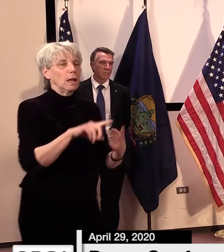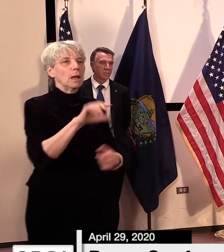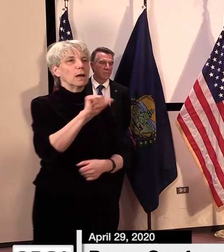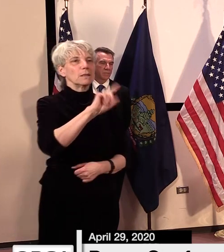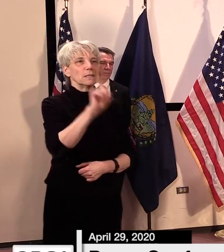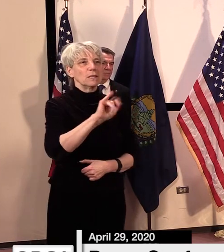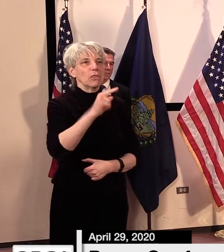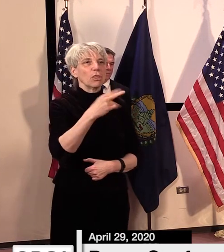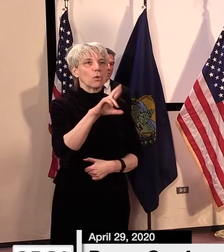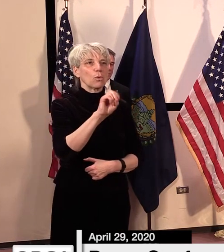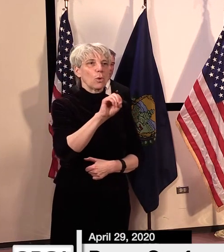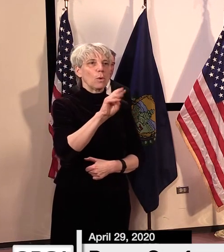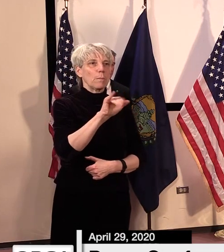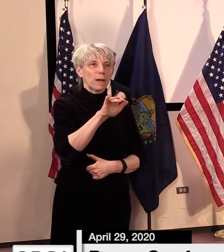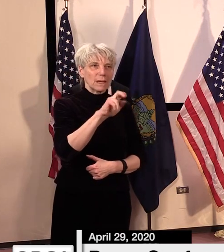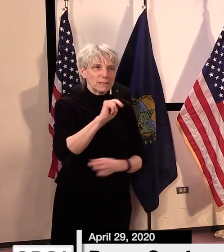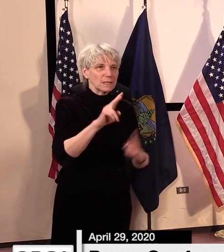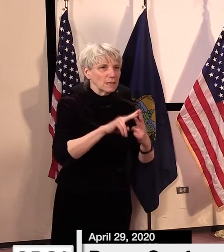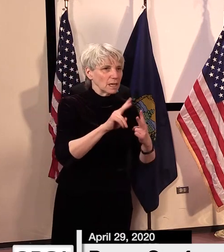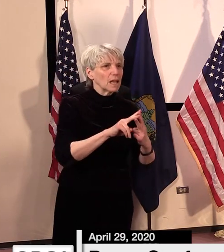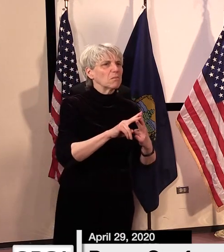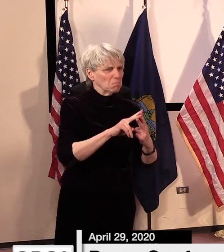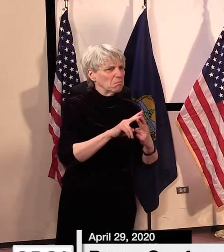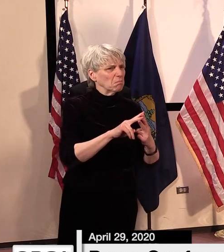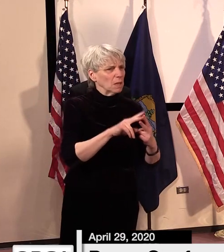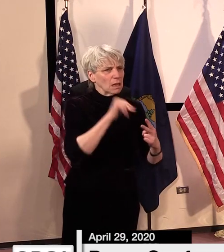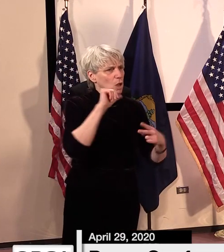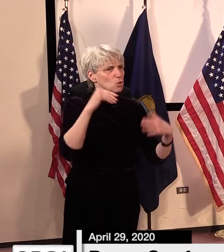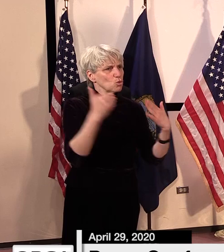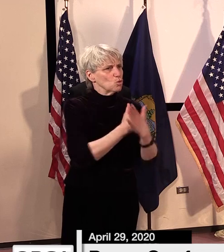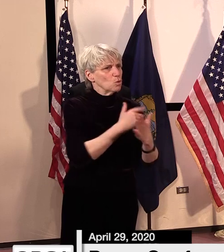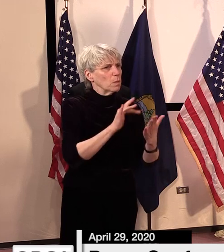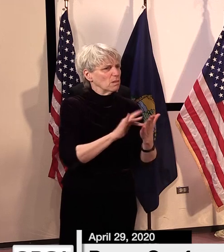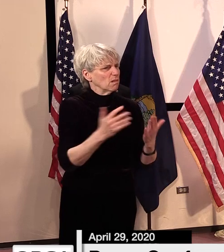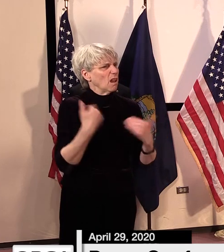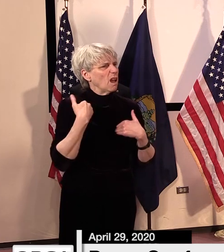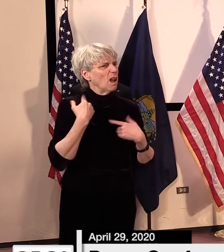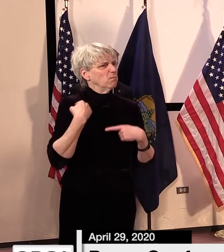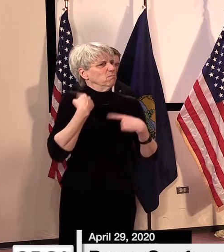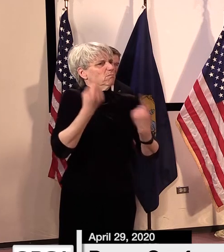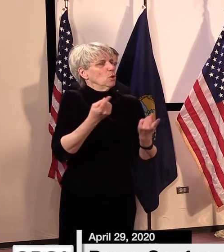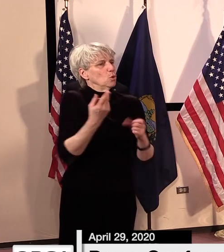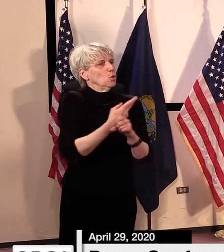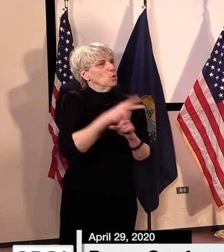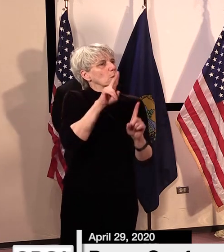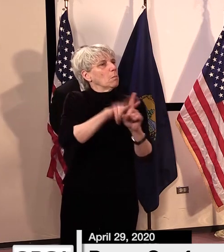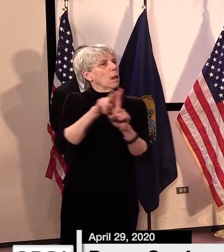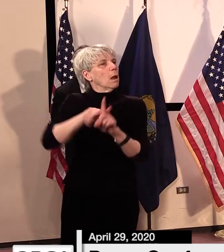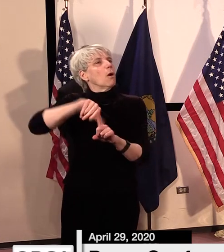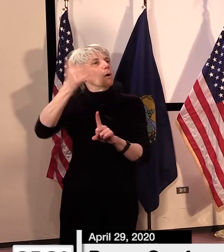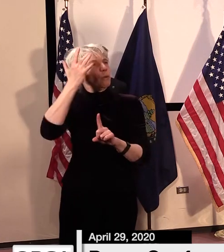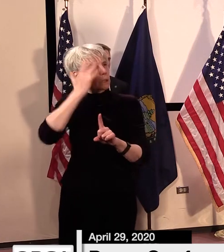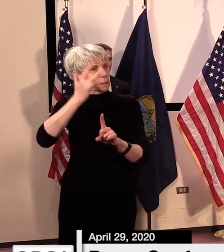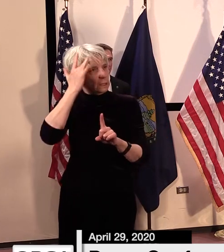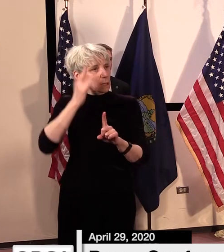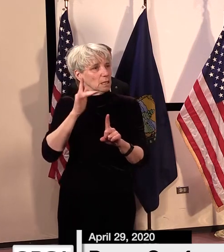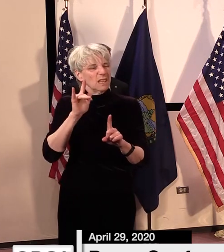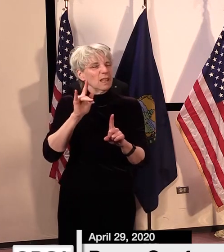azithromycin. These are, again, drugs that do not have a prominent role right